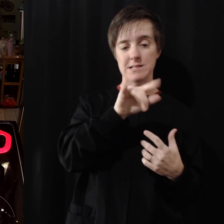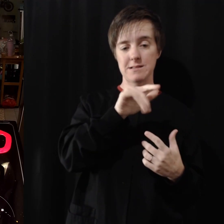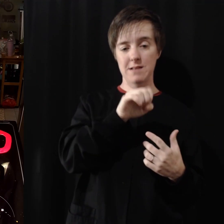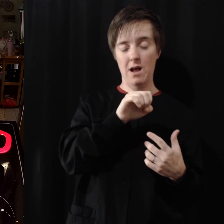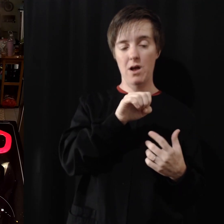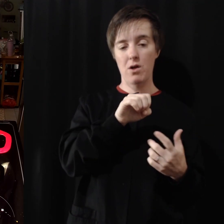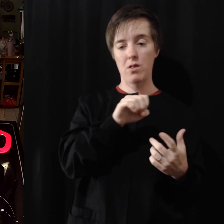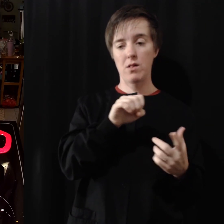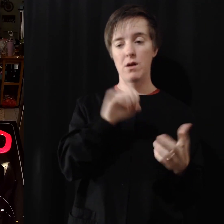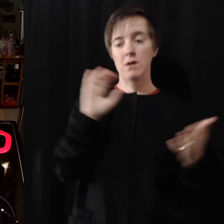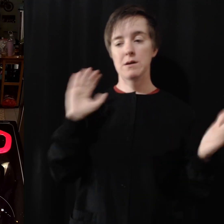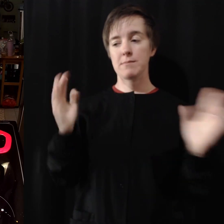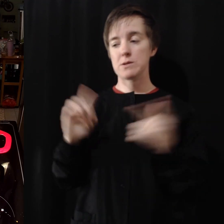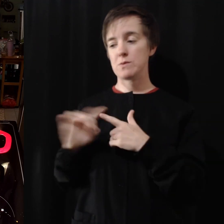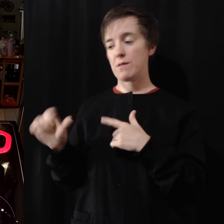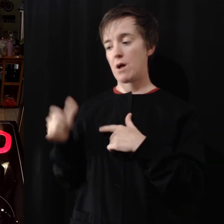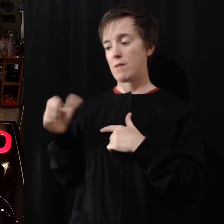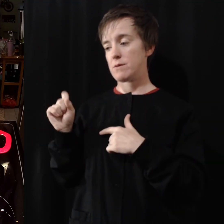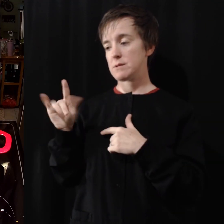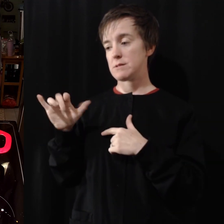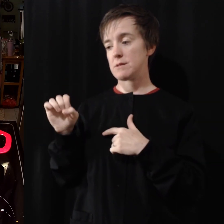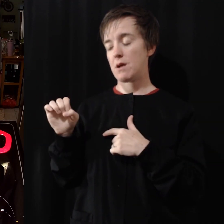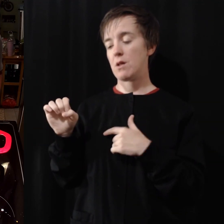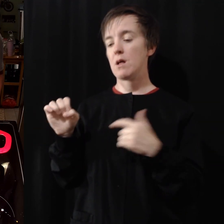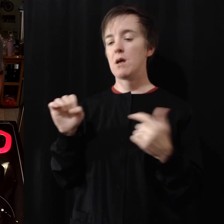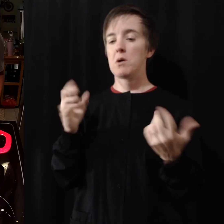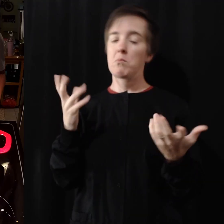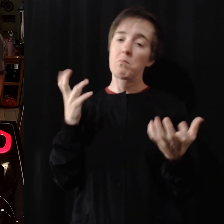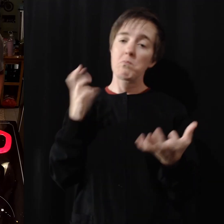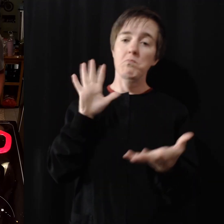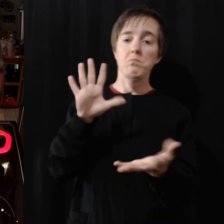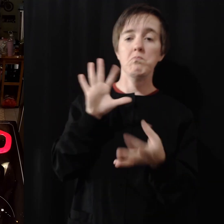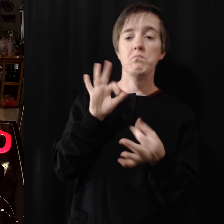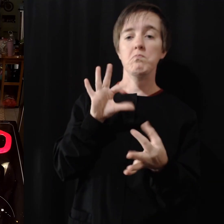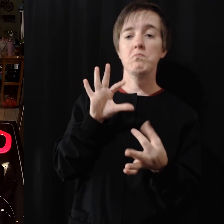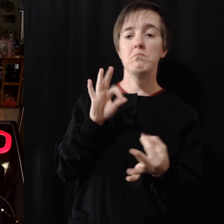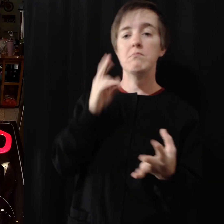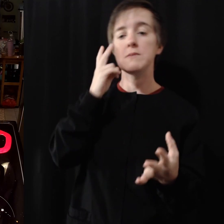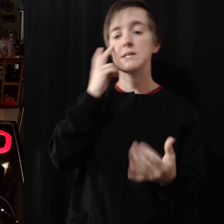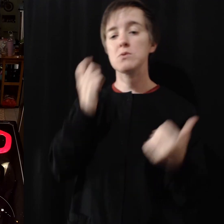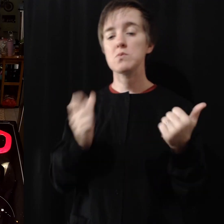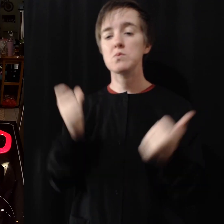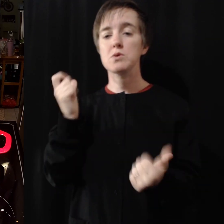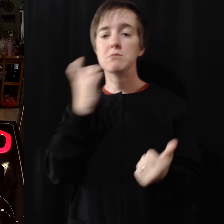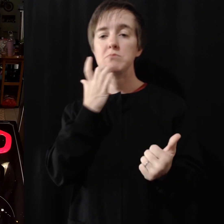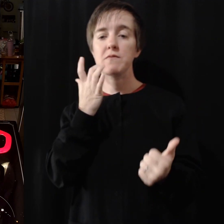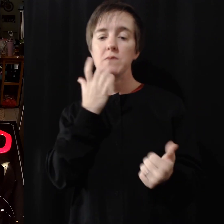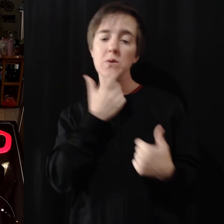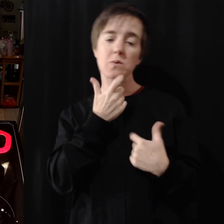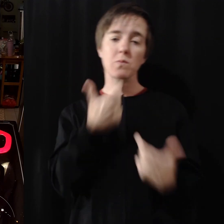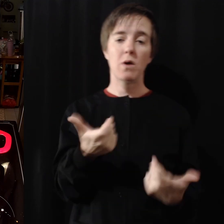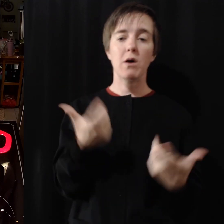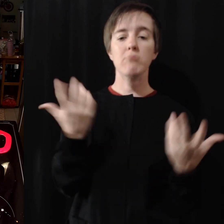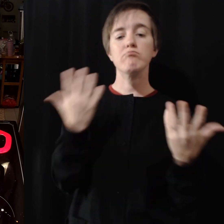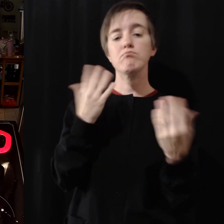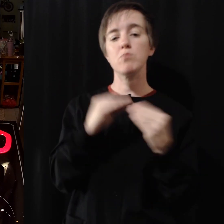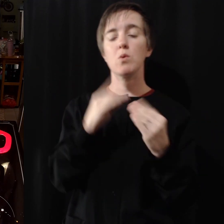other style, the cooking show style. Um, I'd love to hear y'all's feedback and see what you find most interesting to